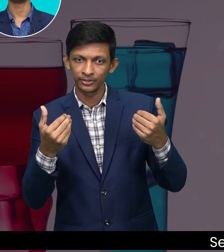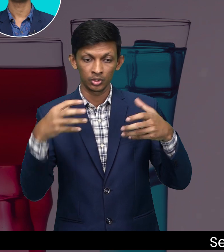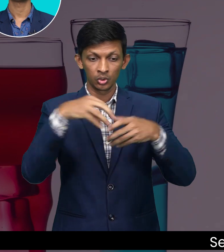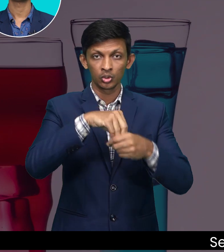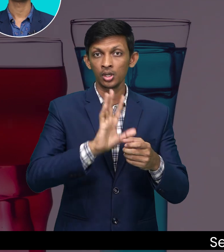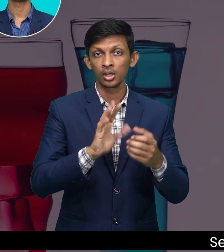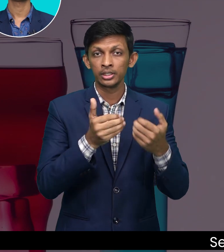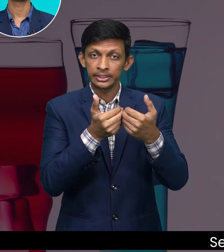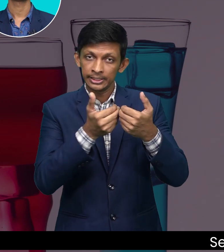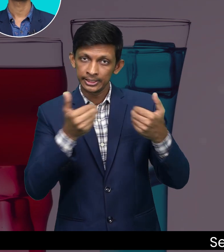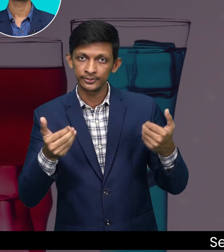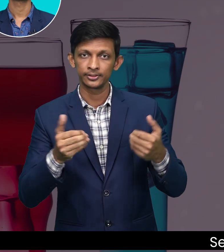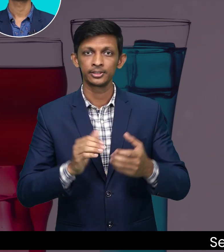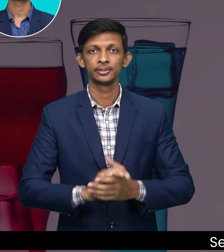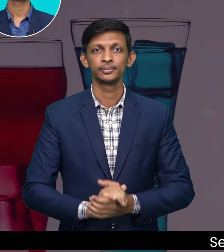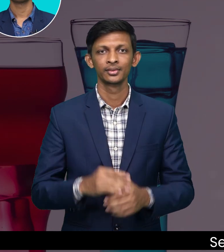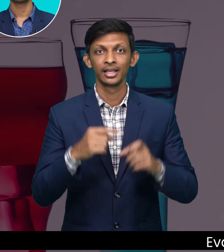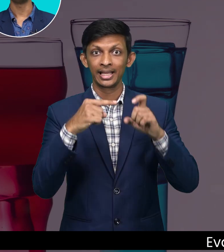Separation,